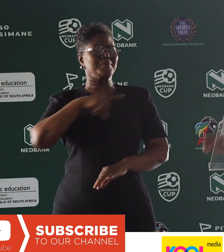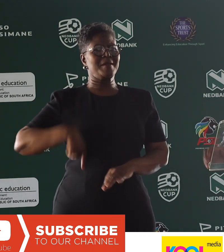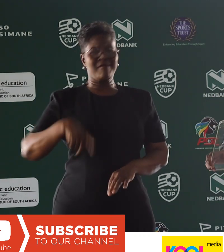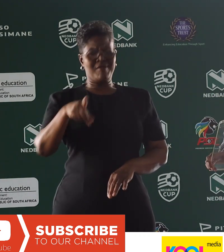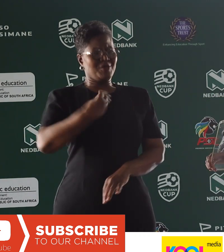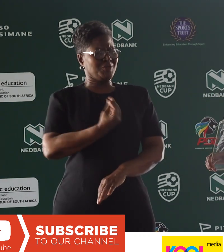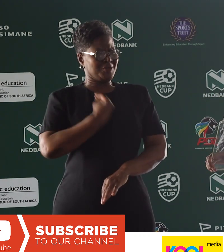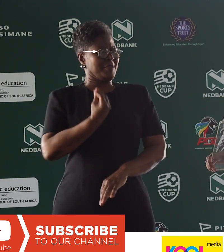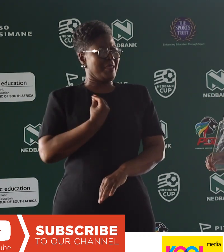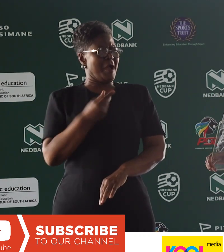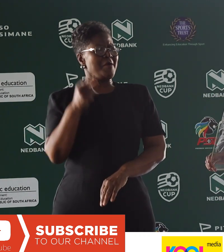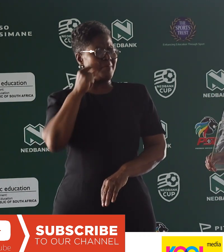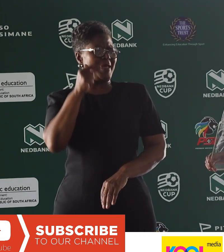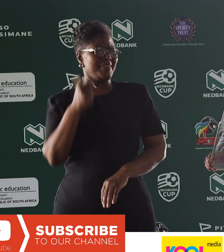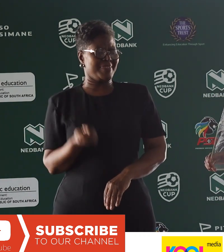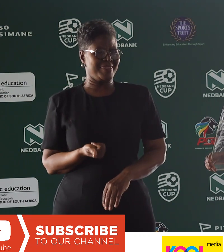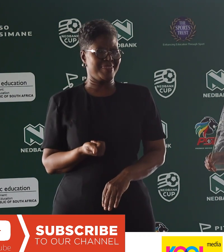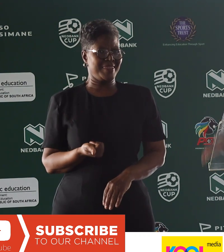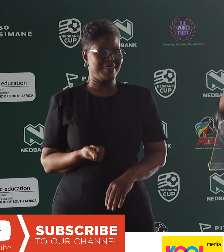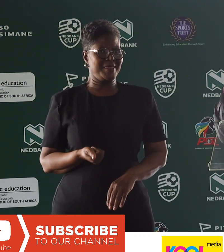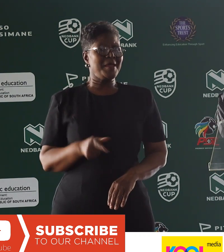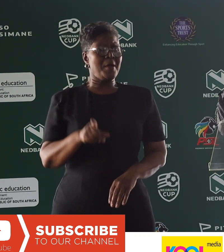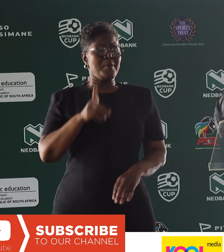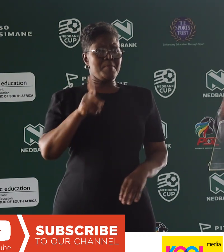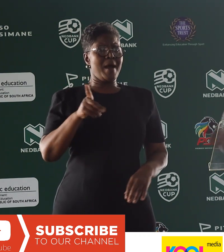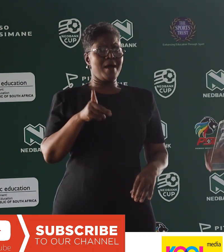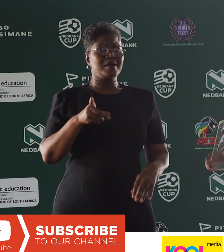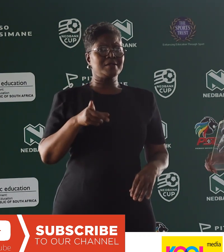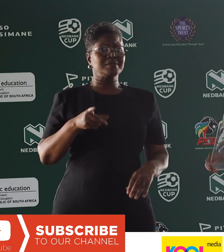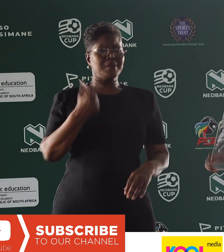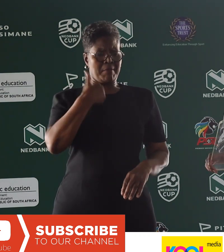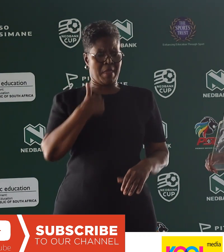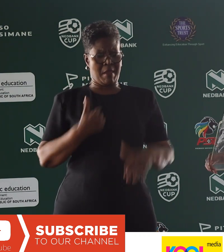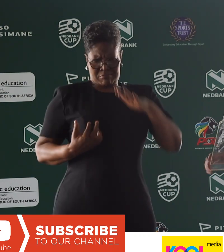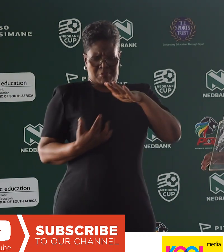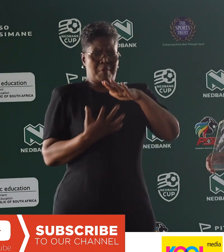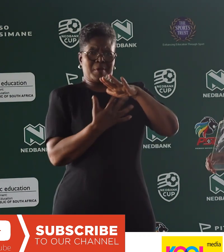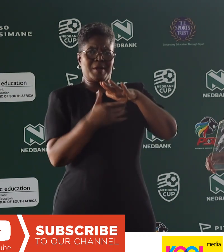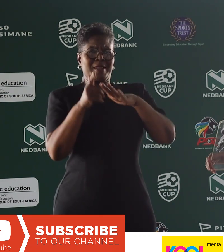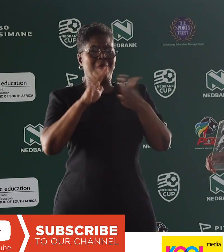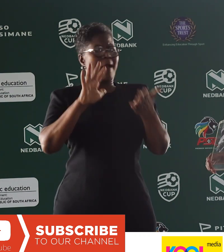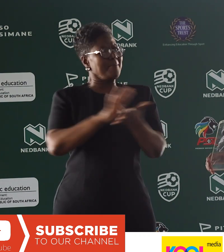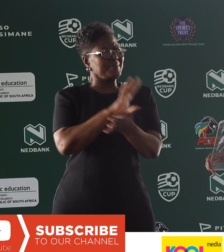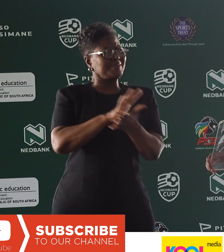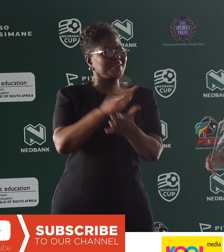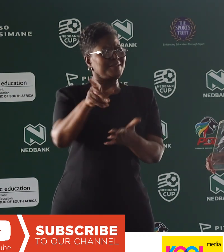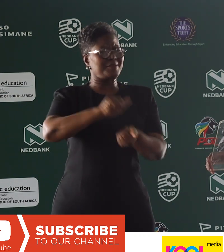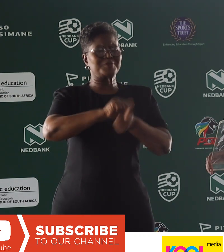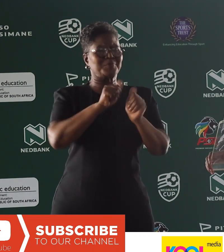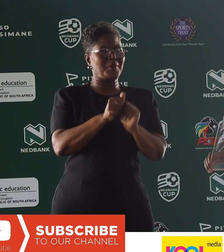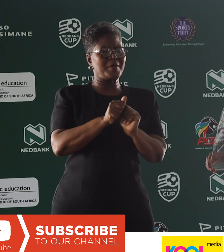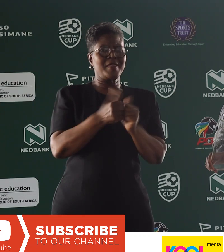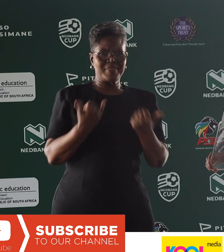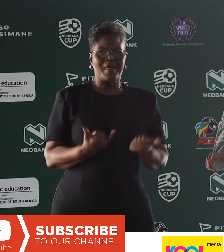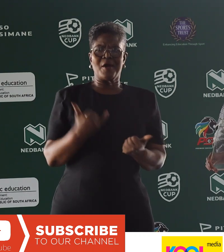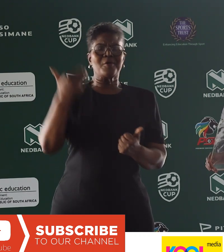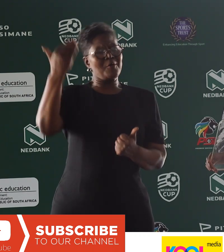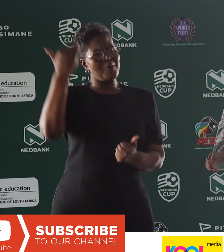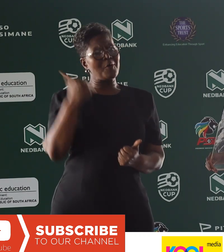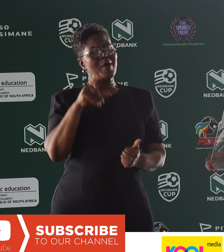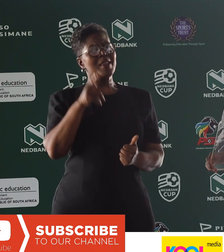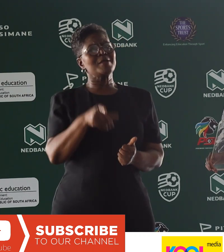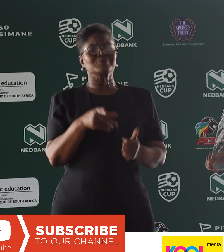chap. But I'm inspired with his appreciation of sport, and I would want to call on him and many others to join them there.